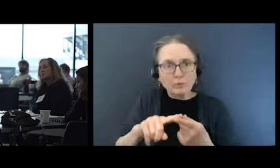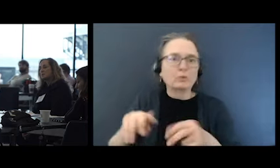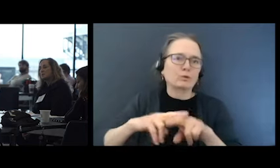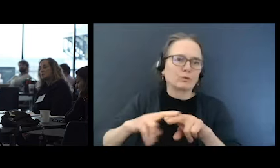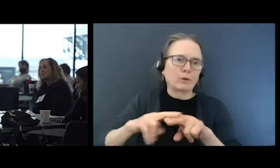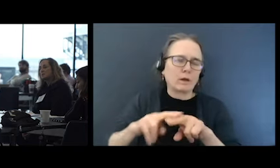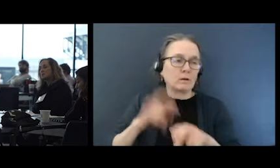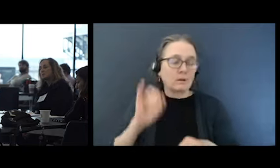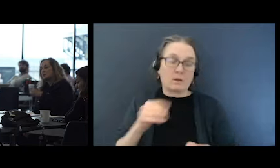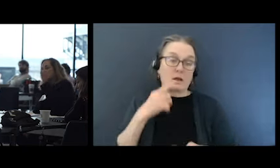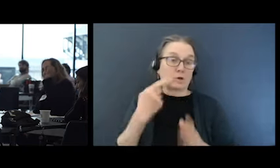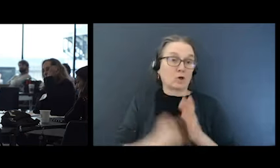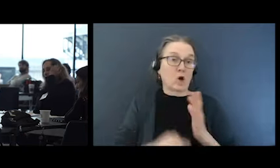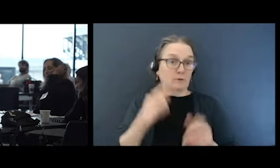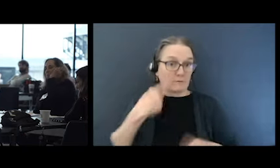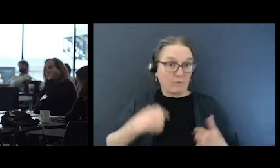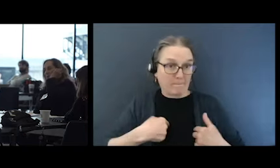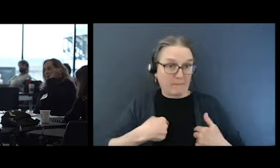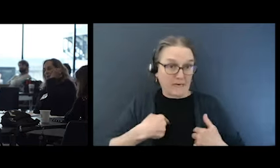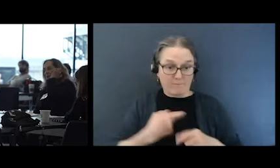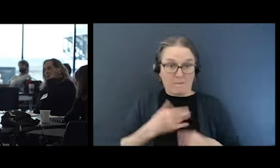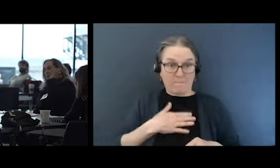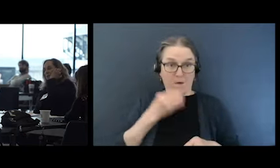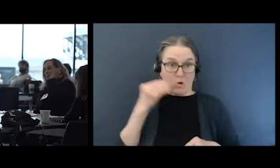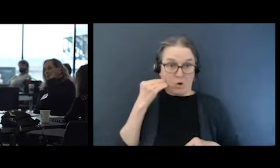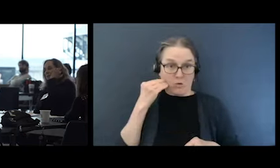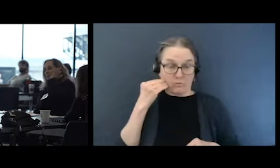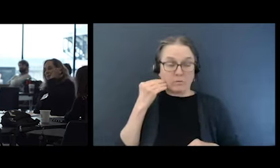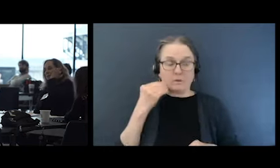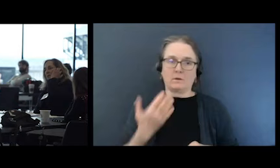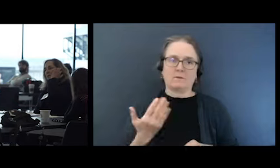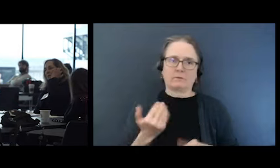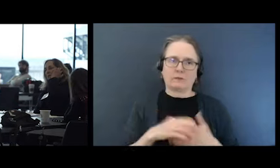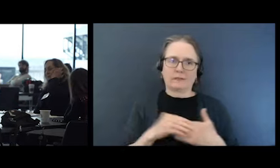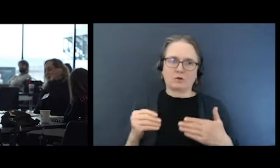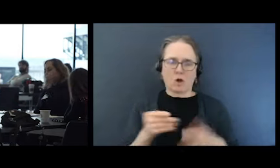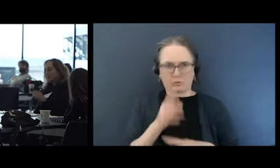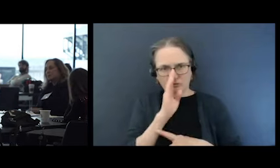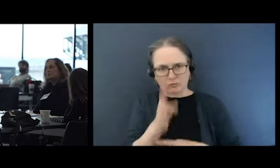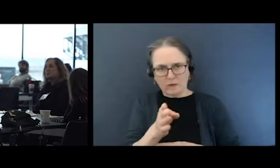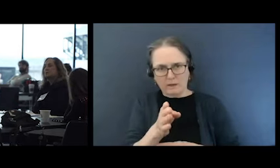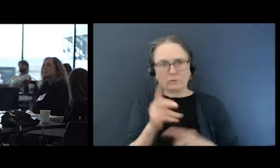the nearest bus stop that would take me to the light rail station is worth it in my eyes. So